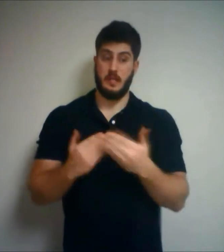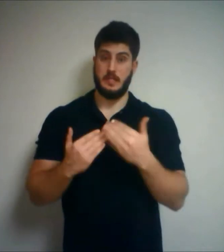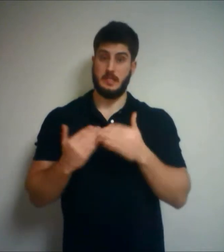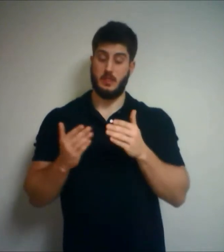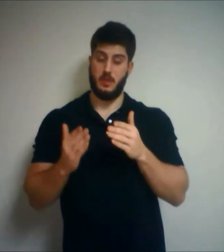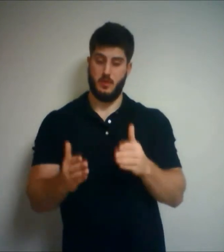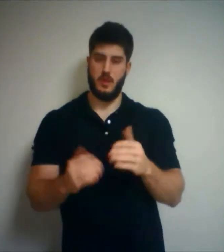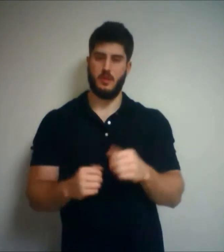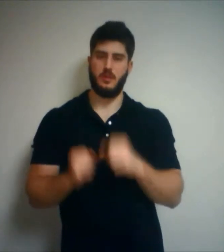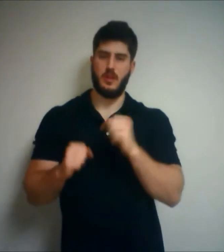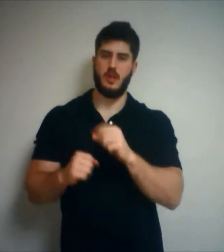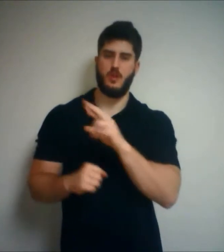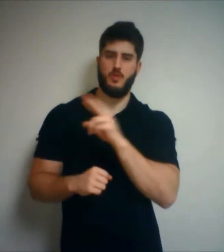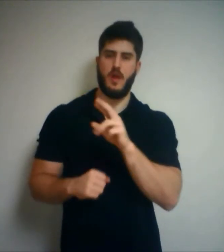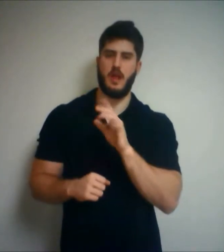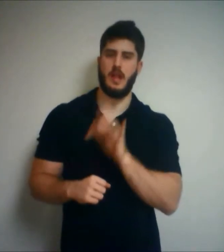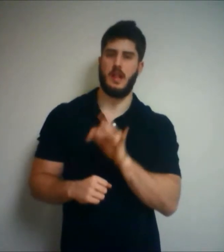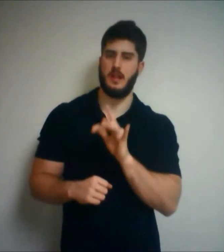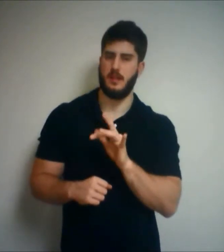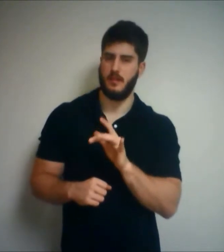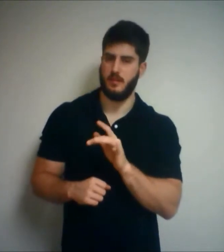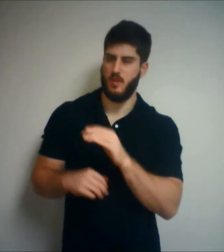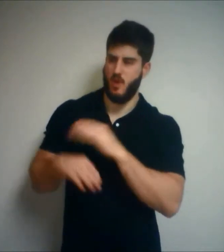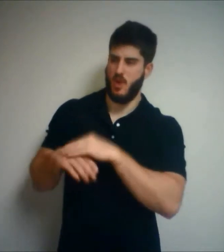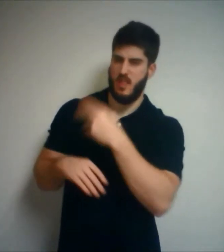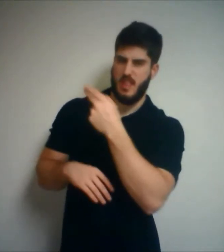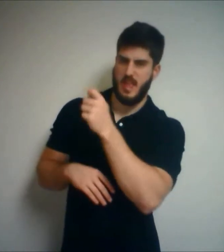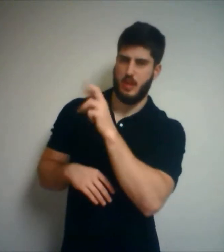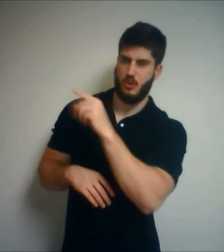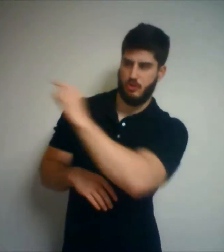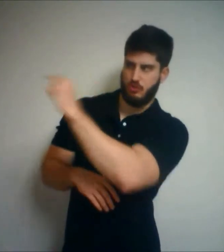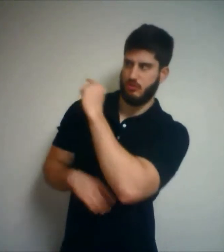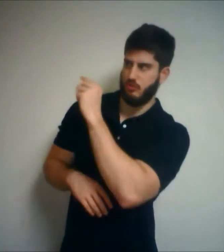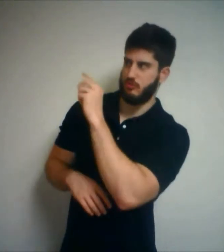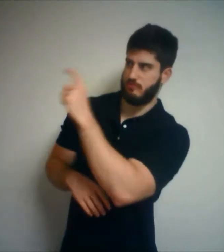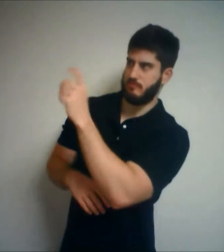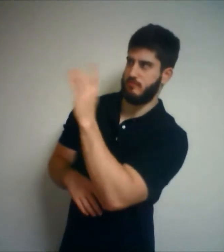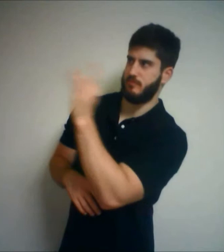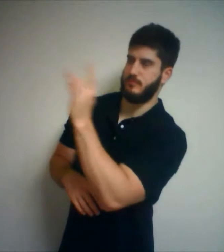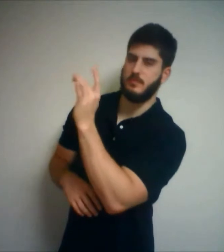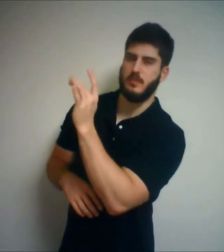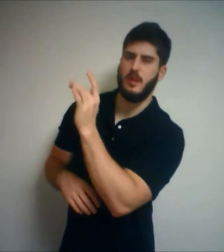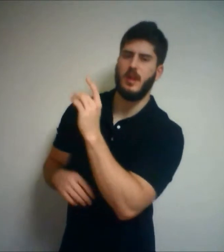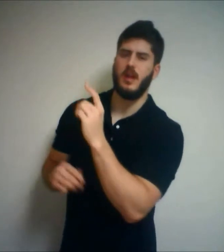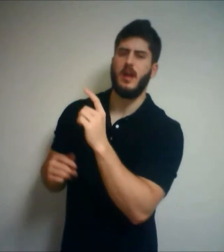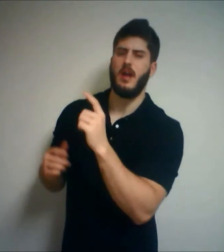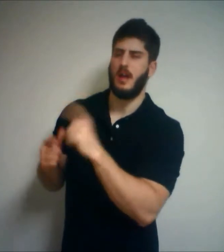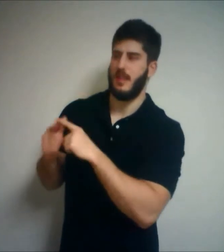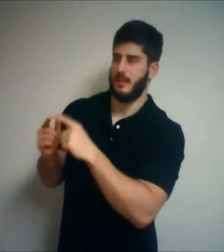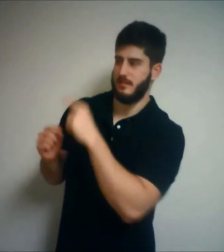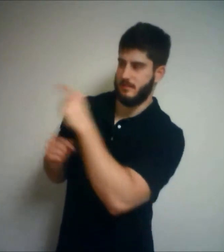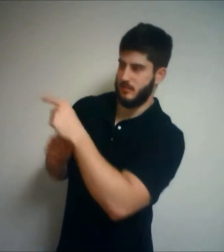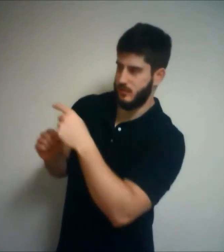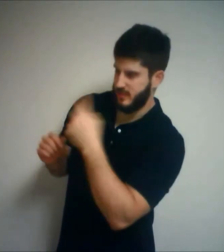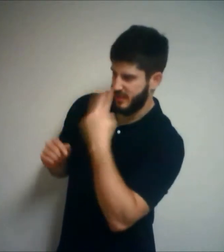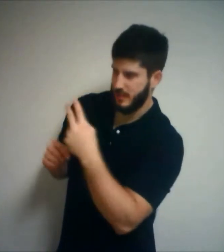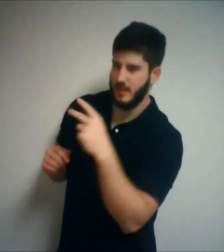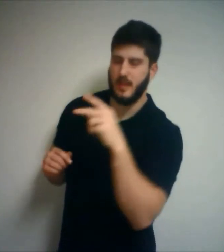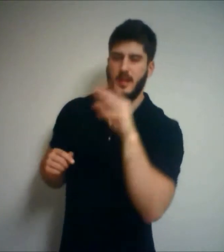to right click on the header of a column, say the job title column, and go to Field Chooser. And what this does